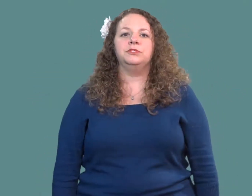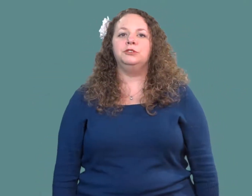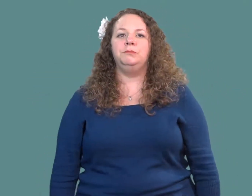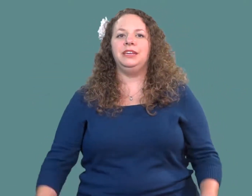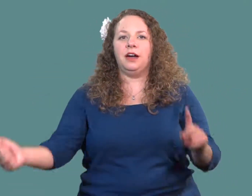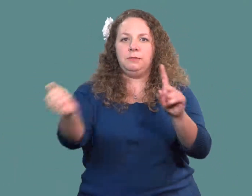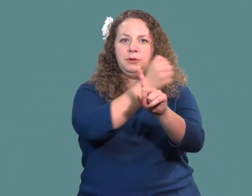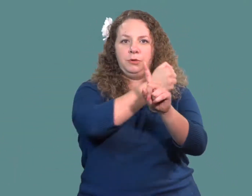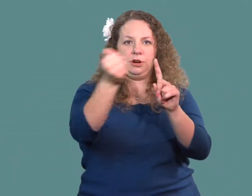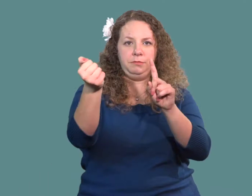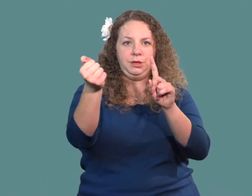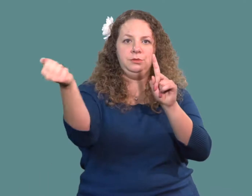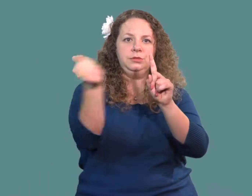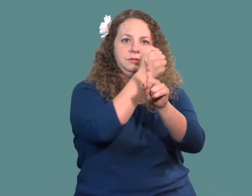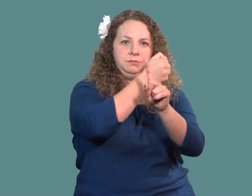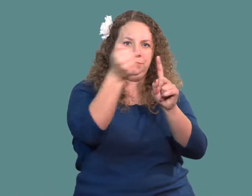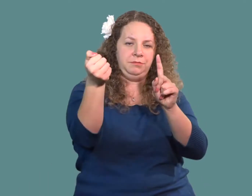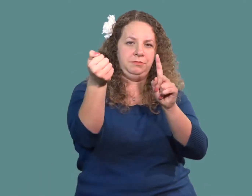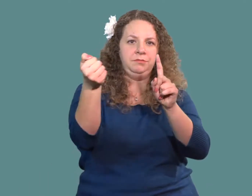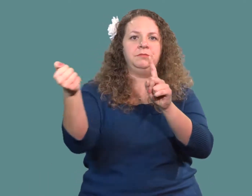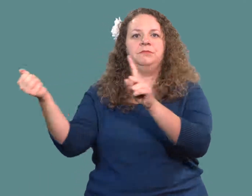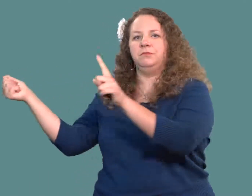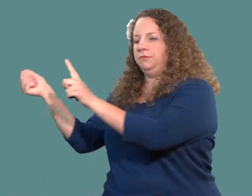To beat up or abuse.